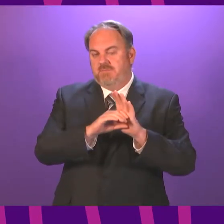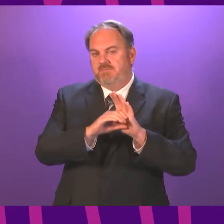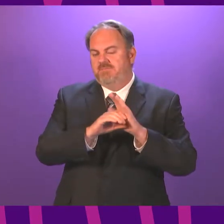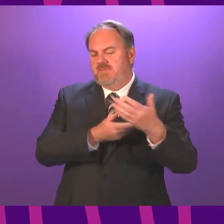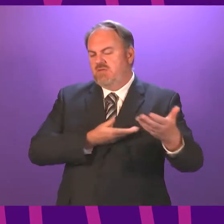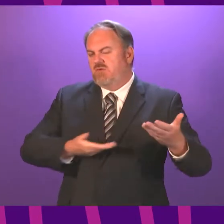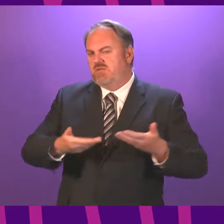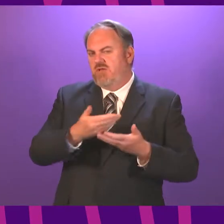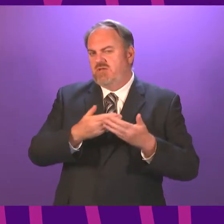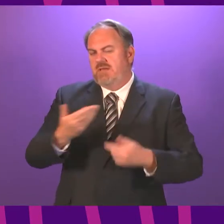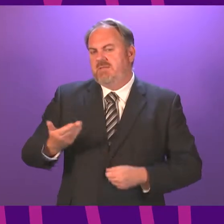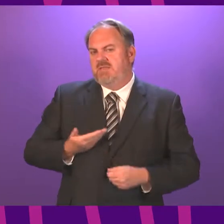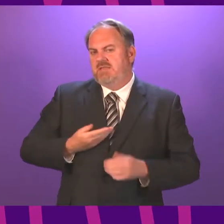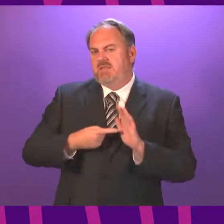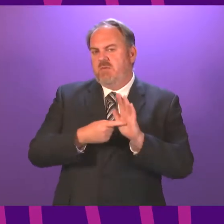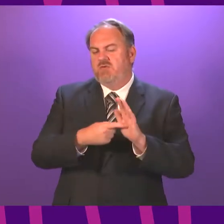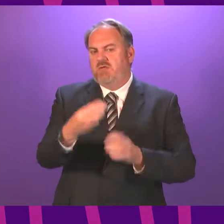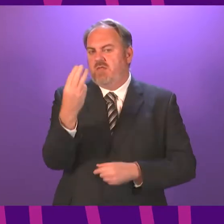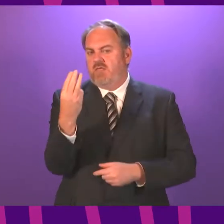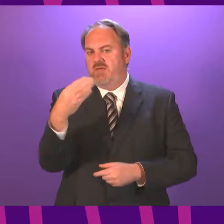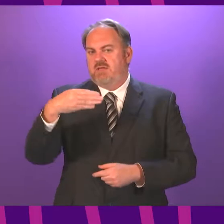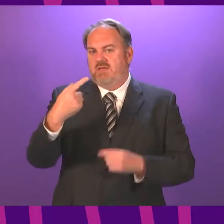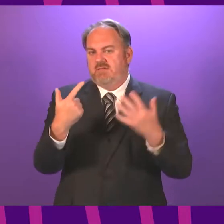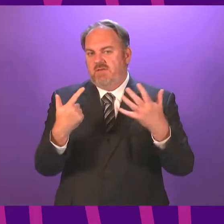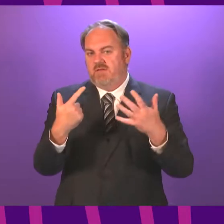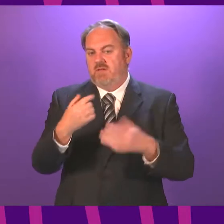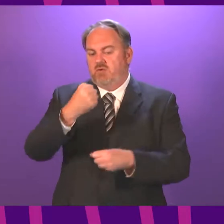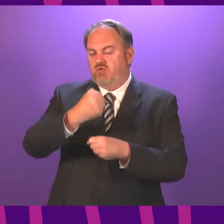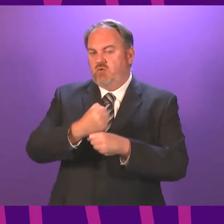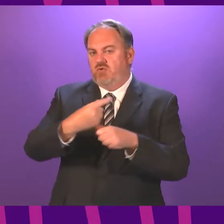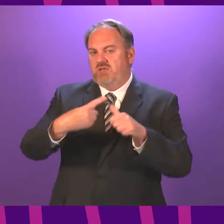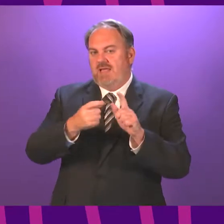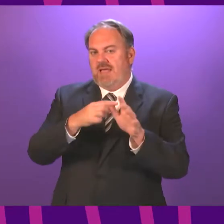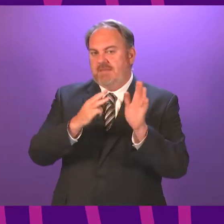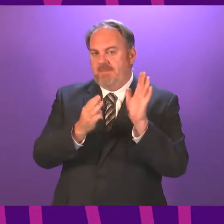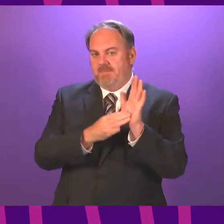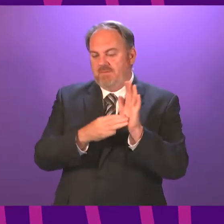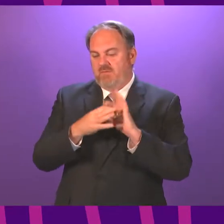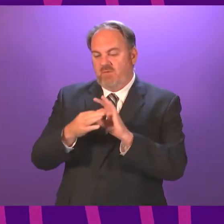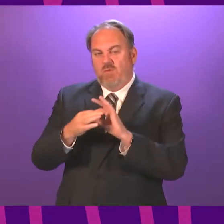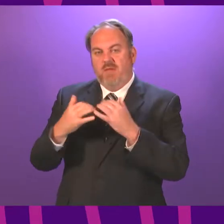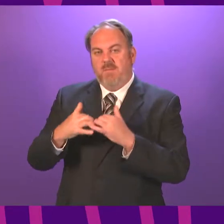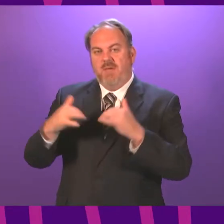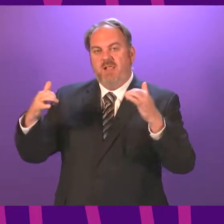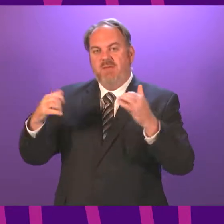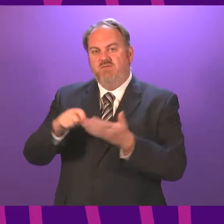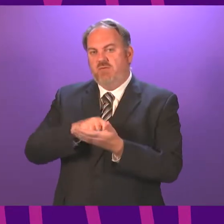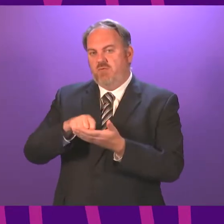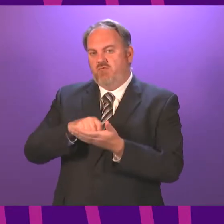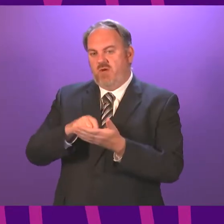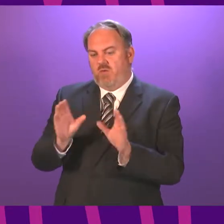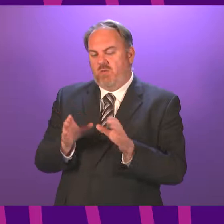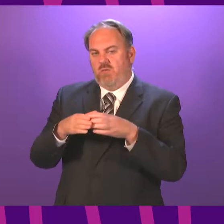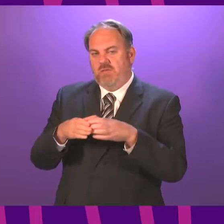consideration of business motion 397 in the name of George Adam on behalf of the Parliamentary Bureau setting out the